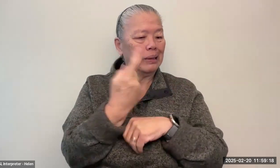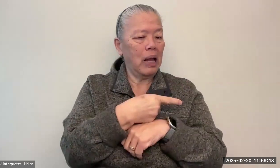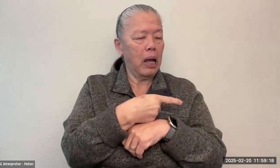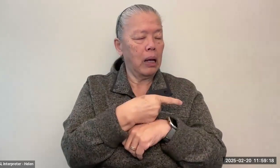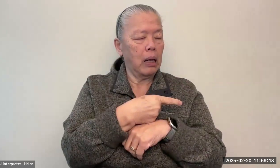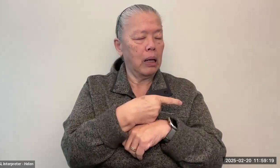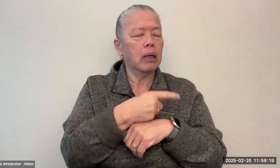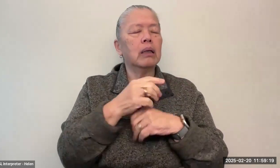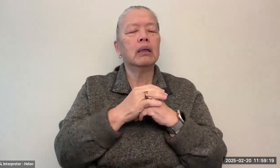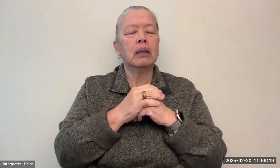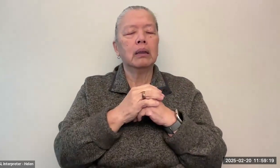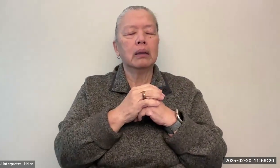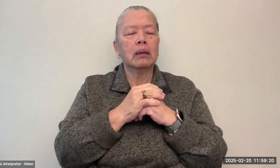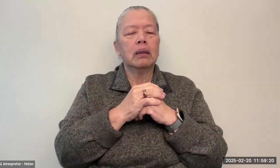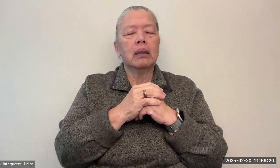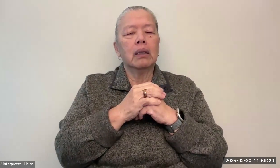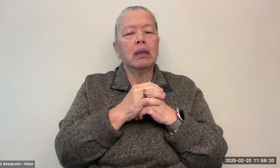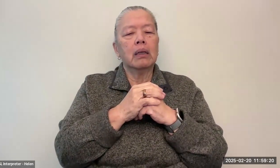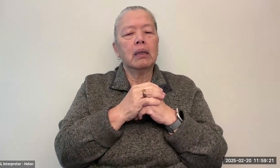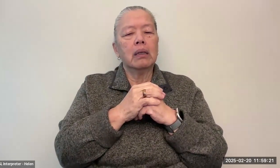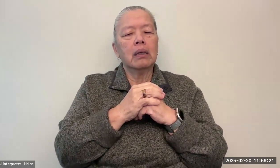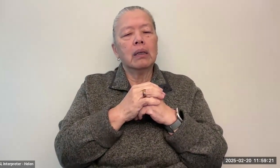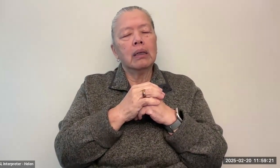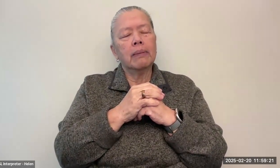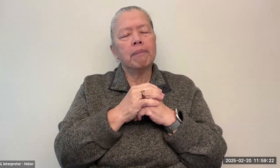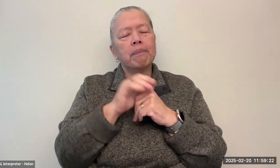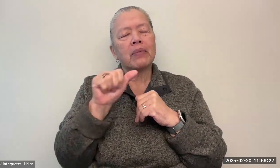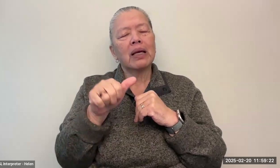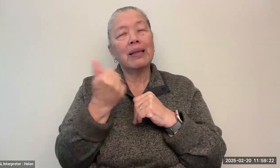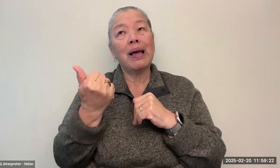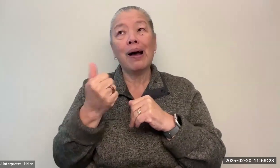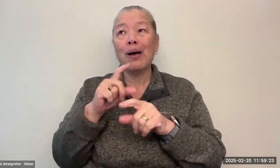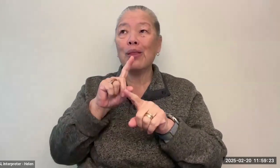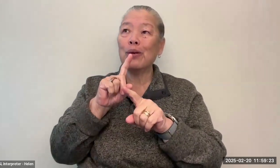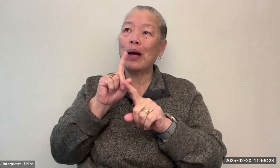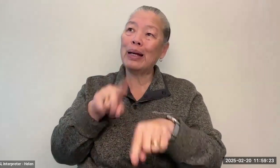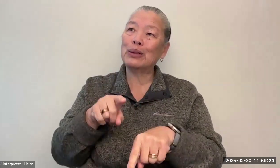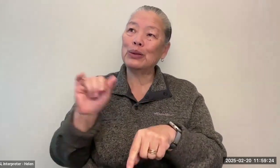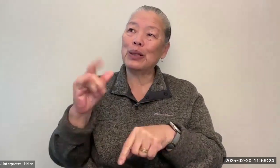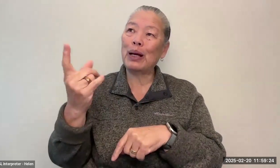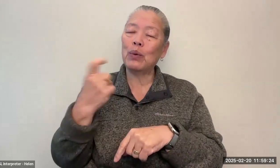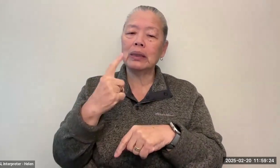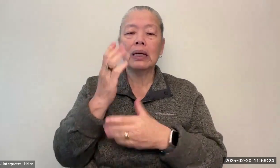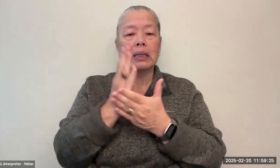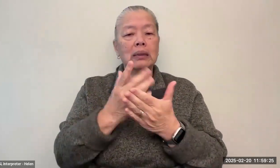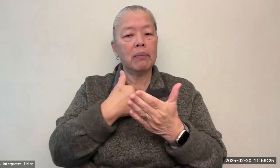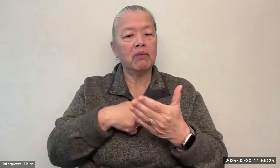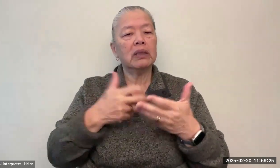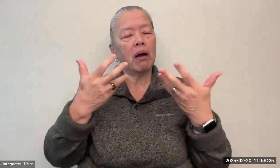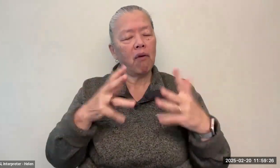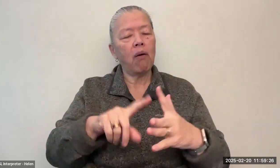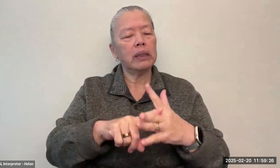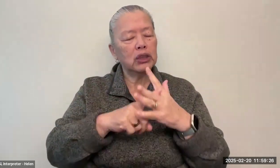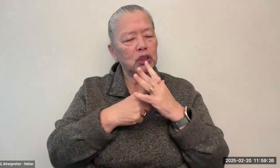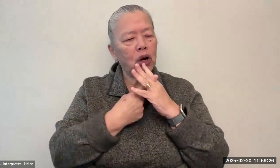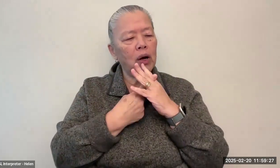announces the vote. The other answer to that question is that some of us have already started living into